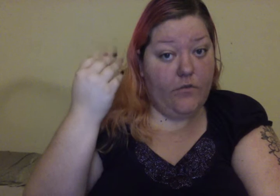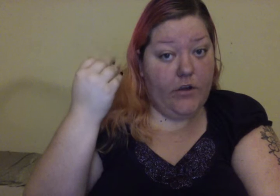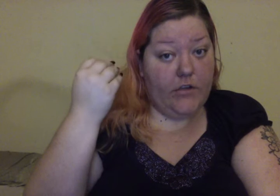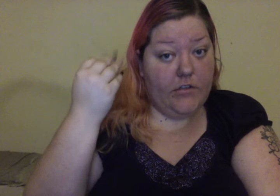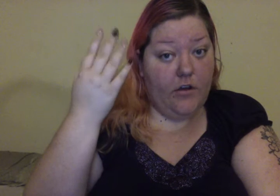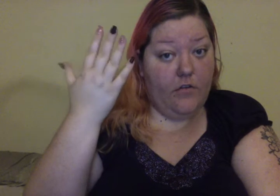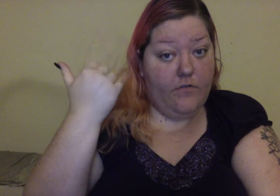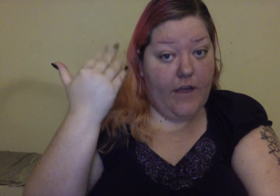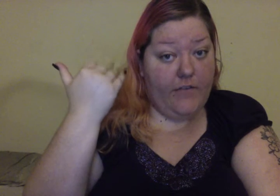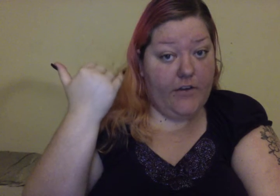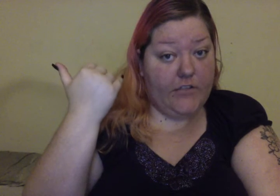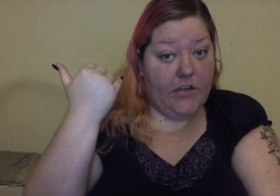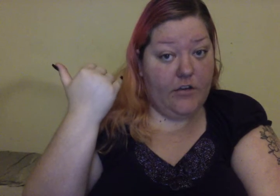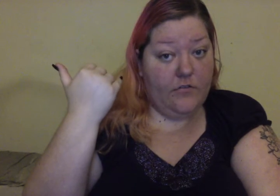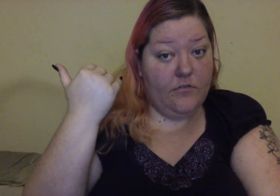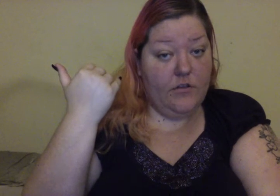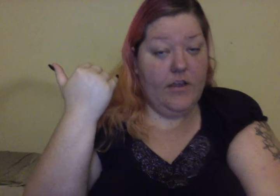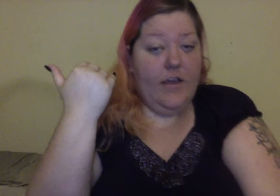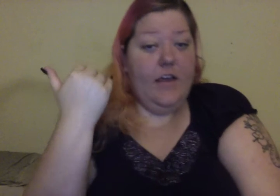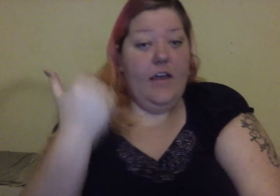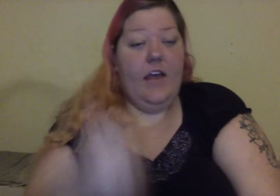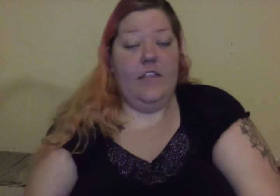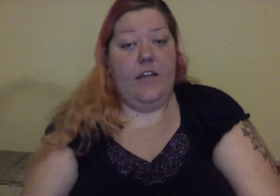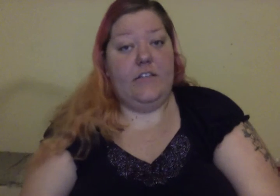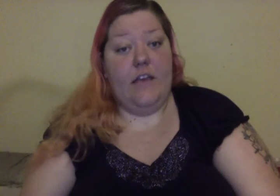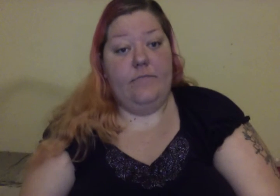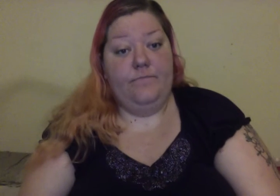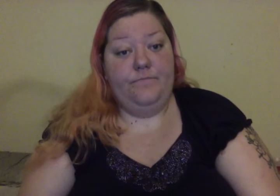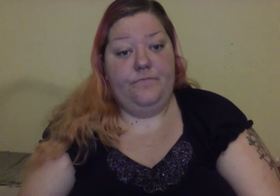years ago, 5 years ago, and that's it.